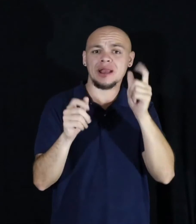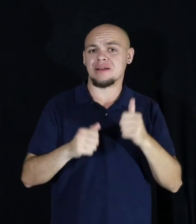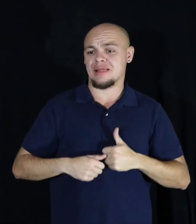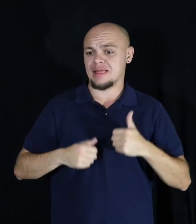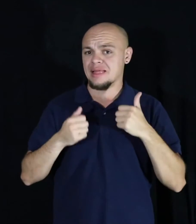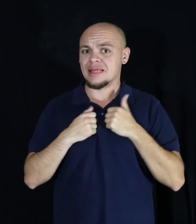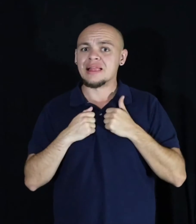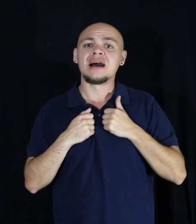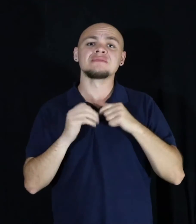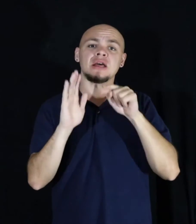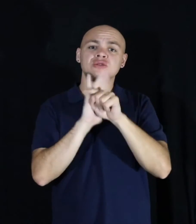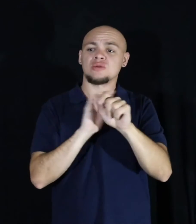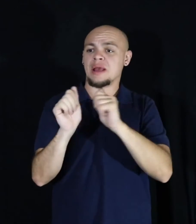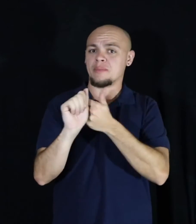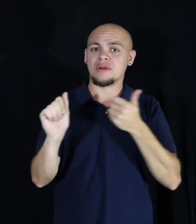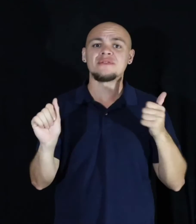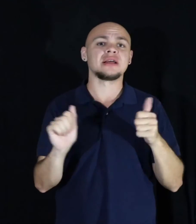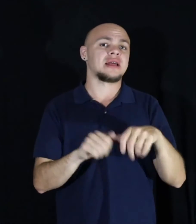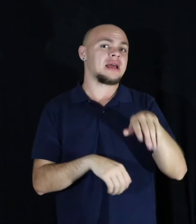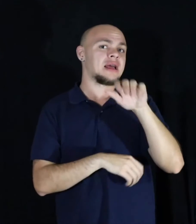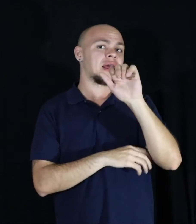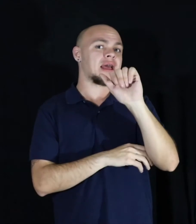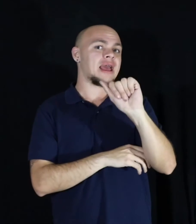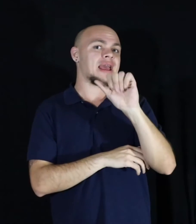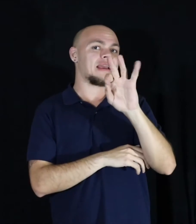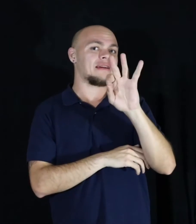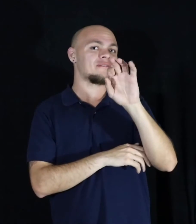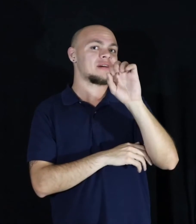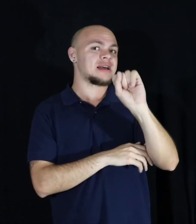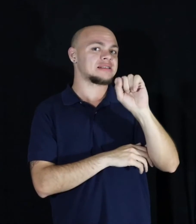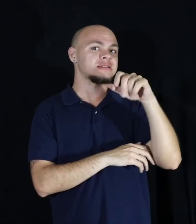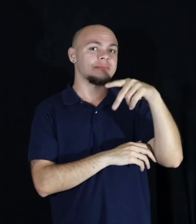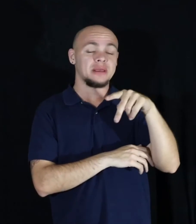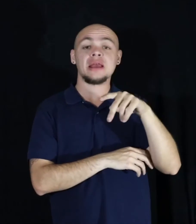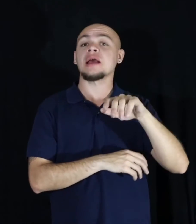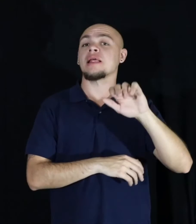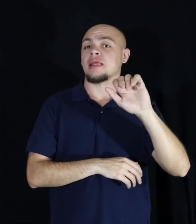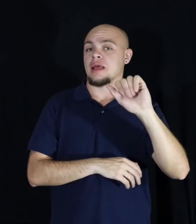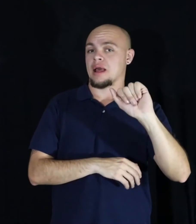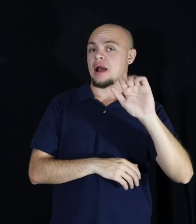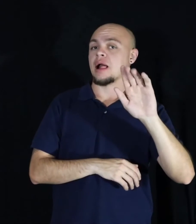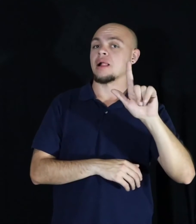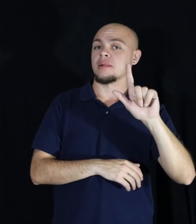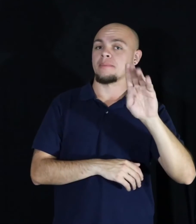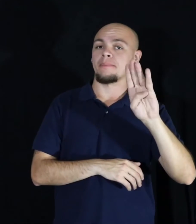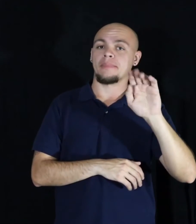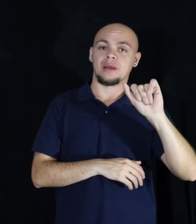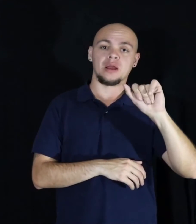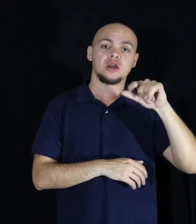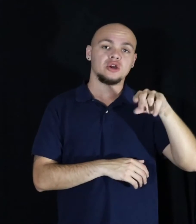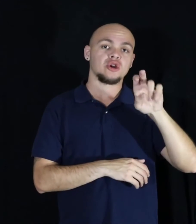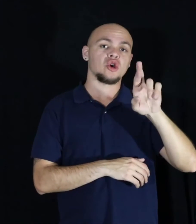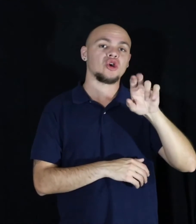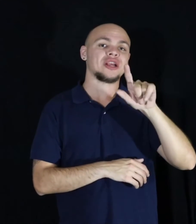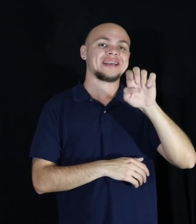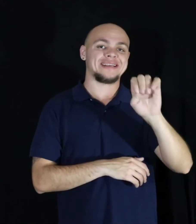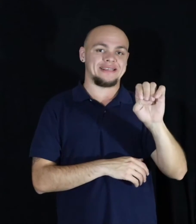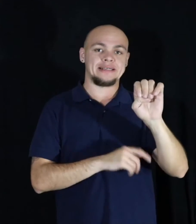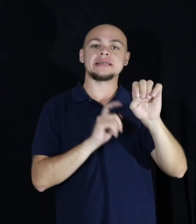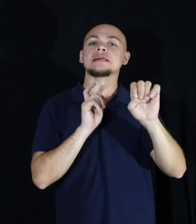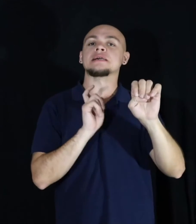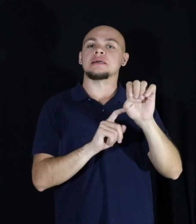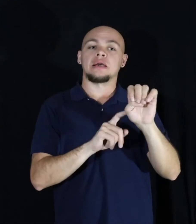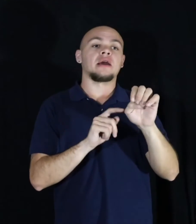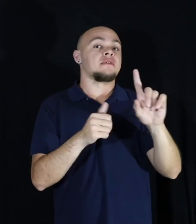Prevention Coalition, AFSP, the Albuquerque chapter that's here. Mental health first aid for